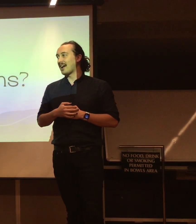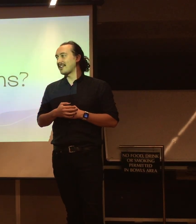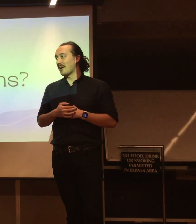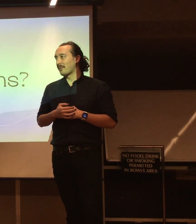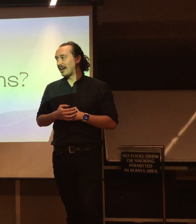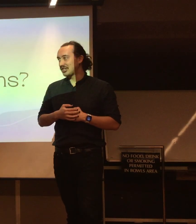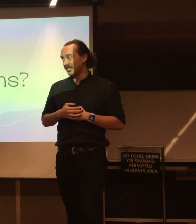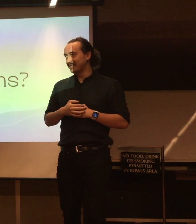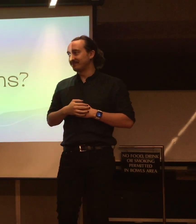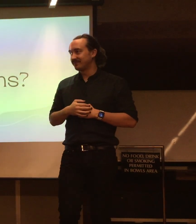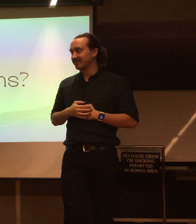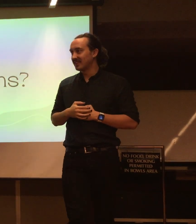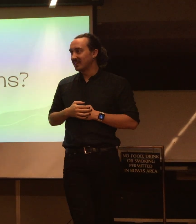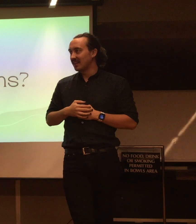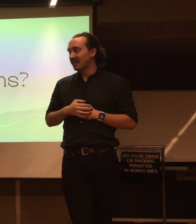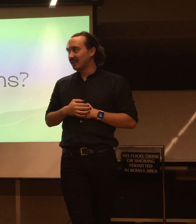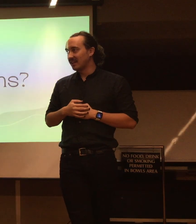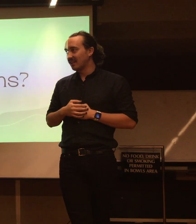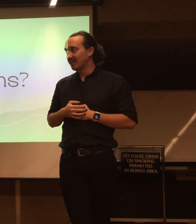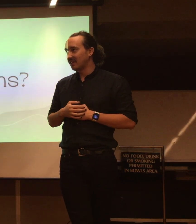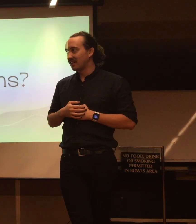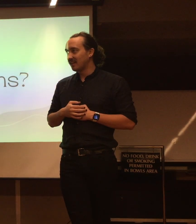So before I had an operation,